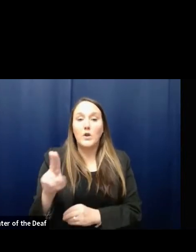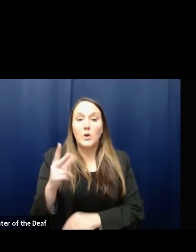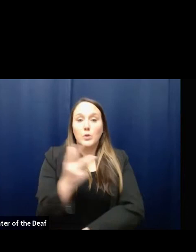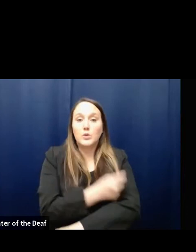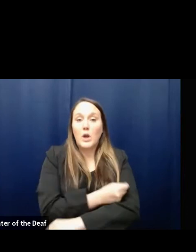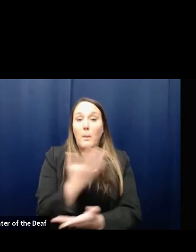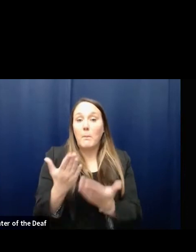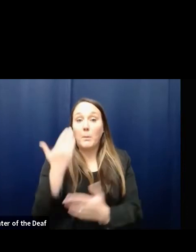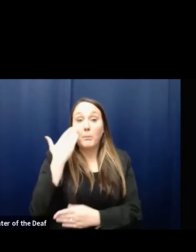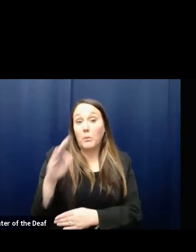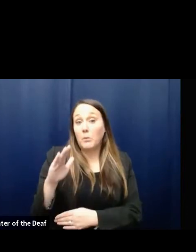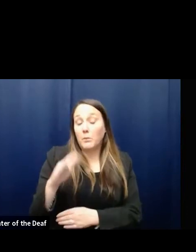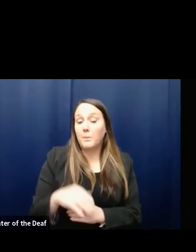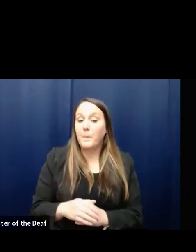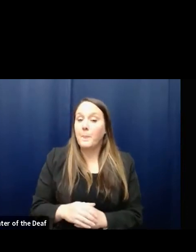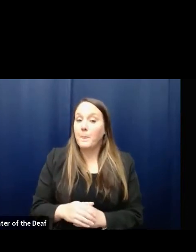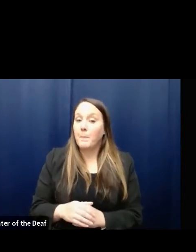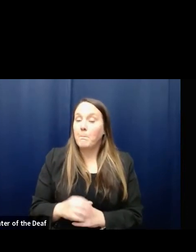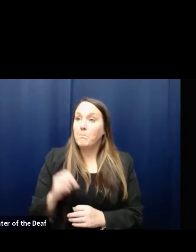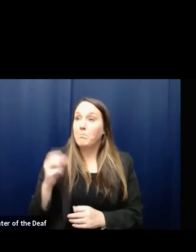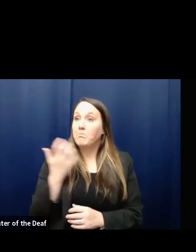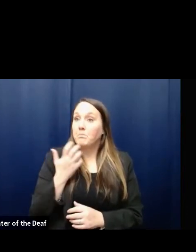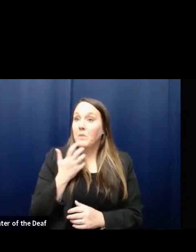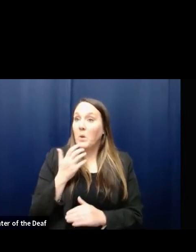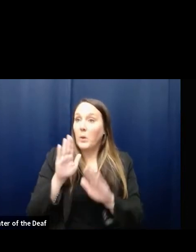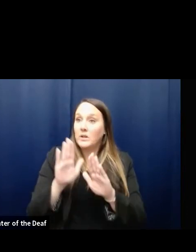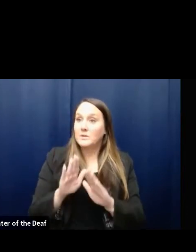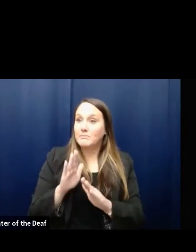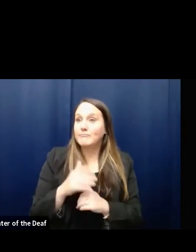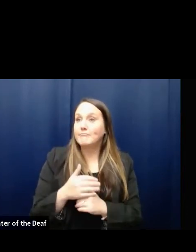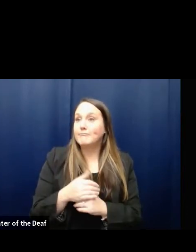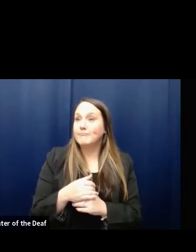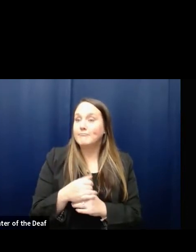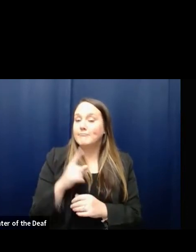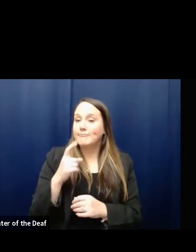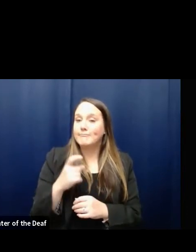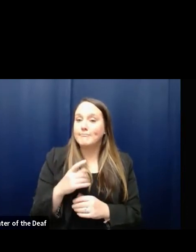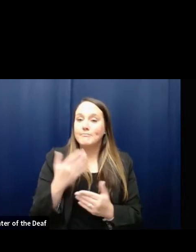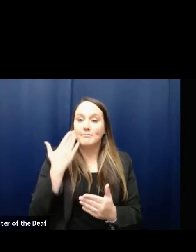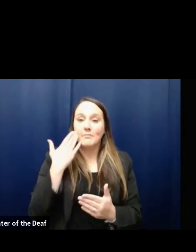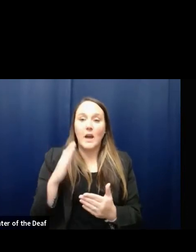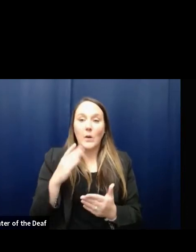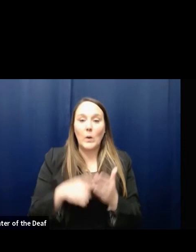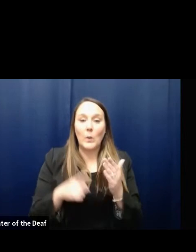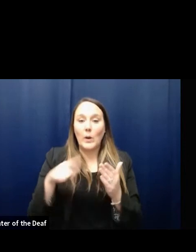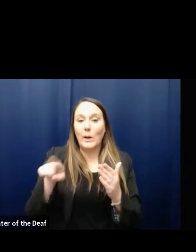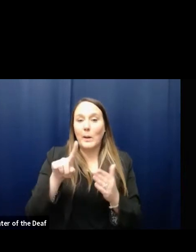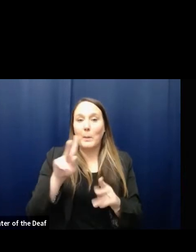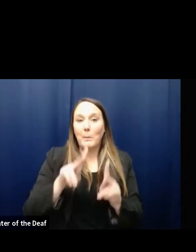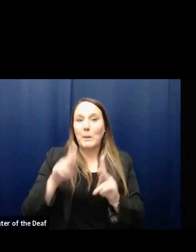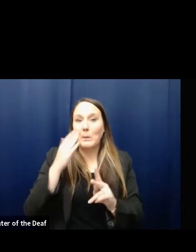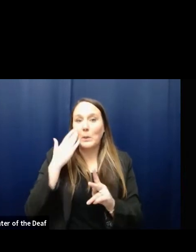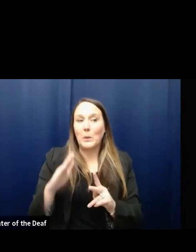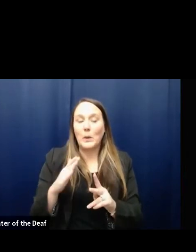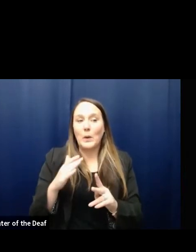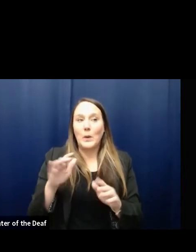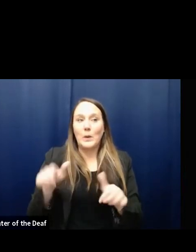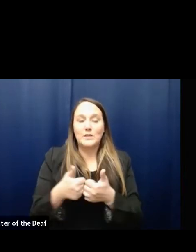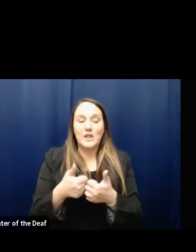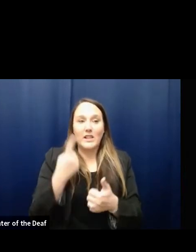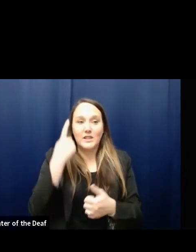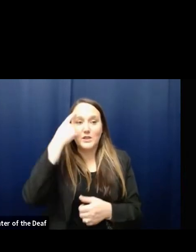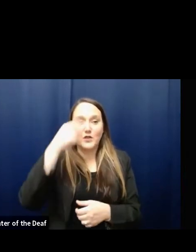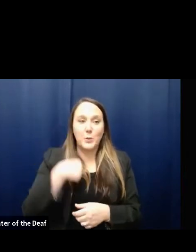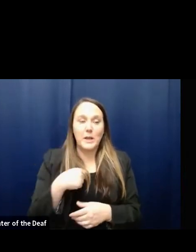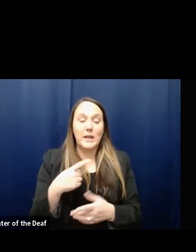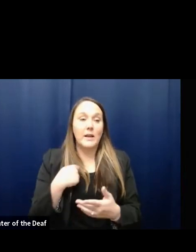know? Wow, that's a great question. I don't know what people don't know. That's a challenge for me. I think